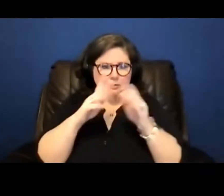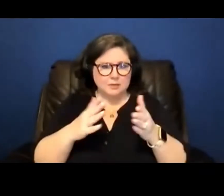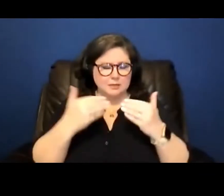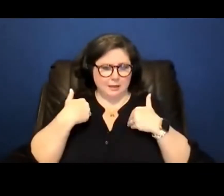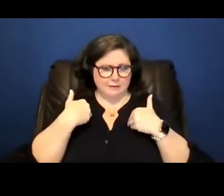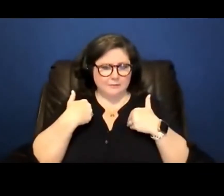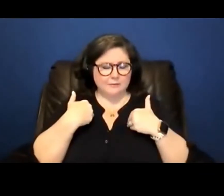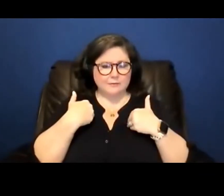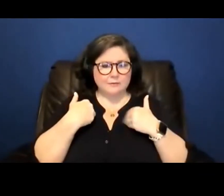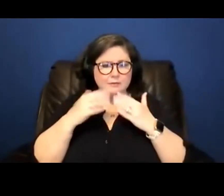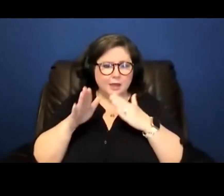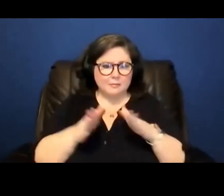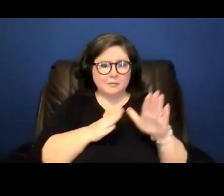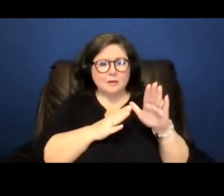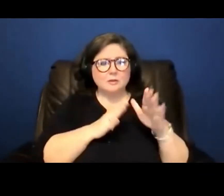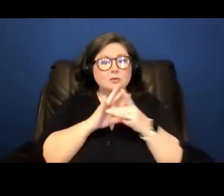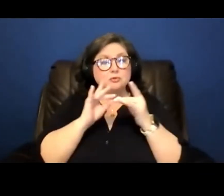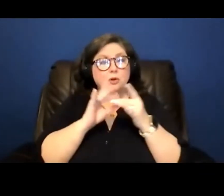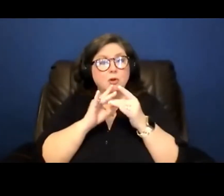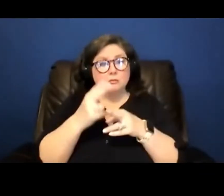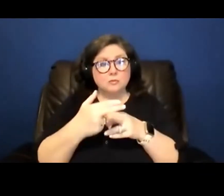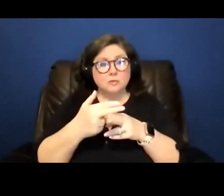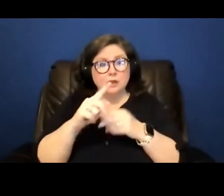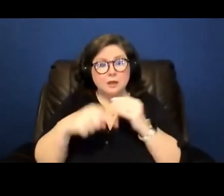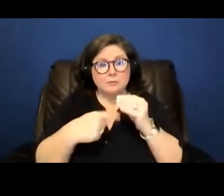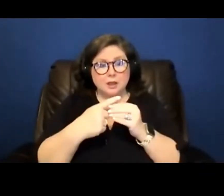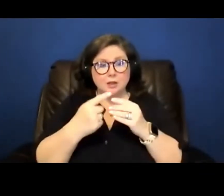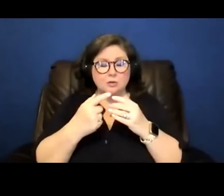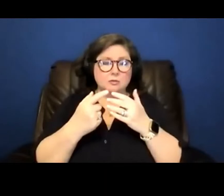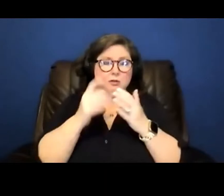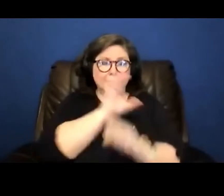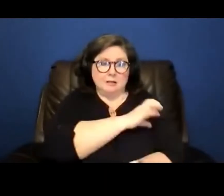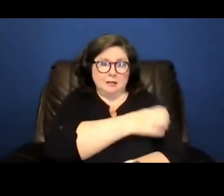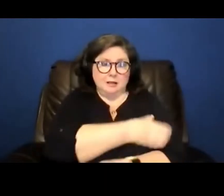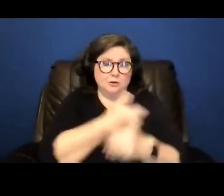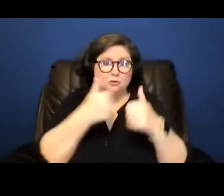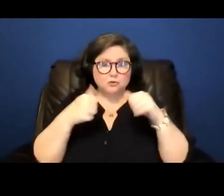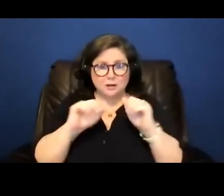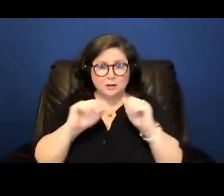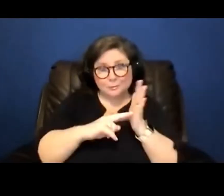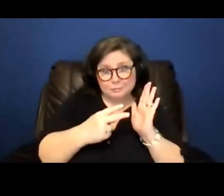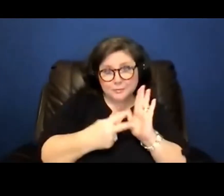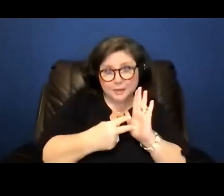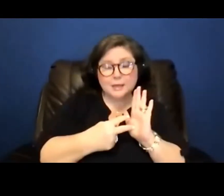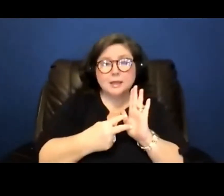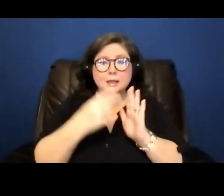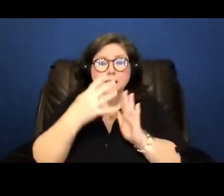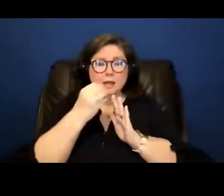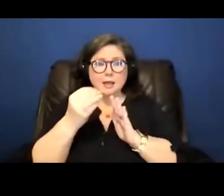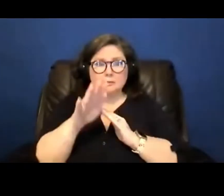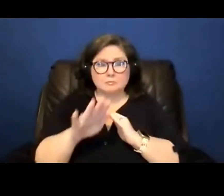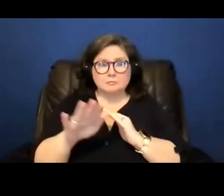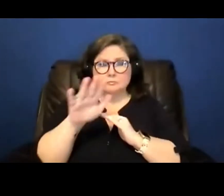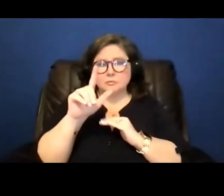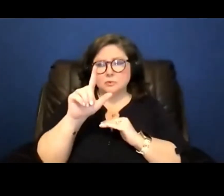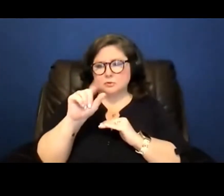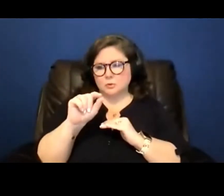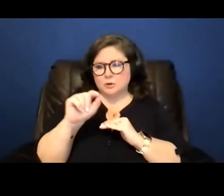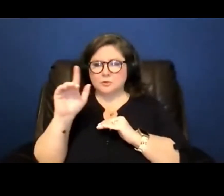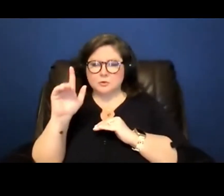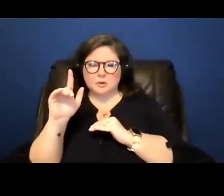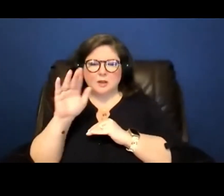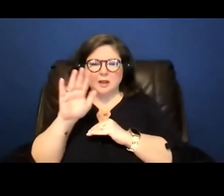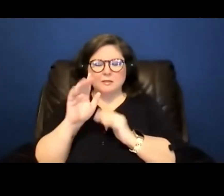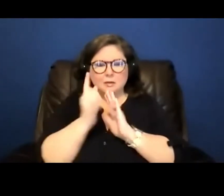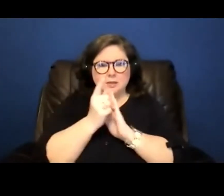plan to talk briefly about what clinical trials are for around 20 to 25 minutes. So,